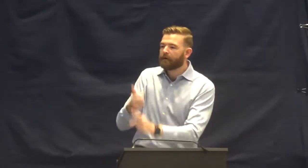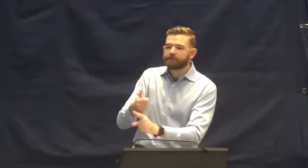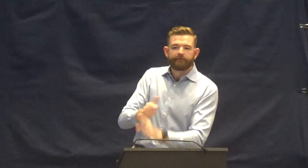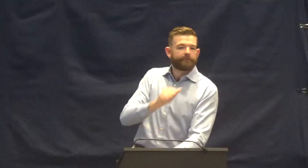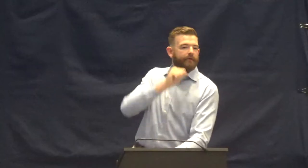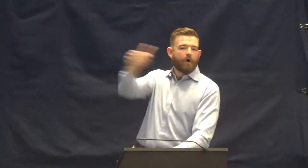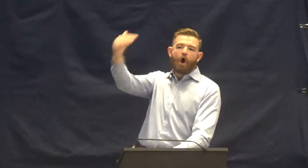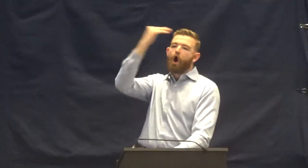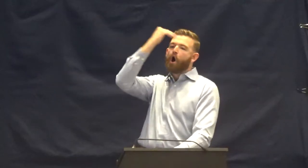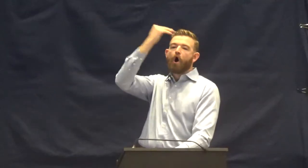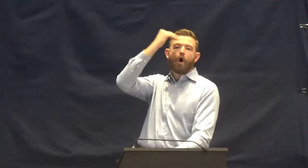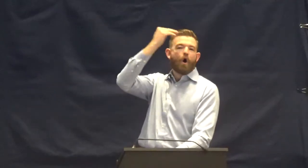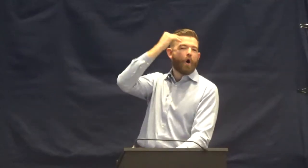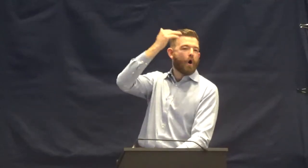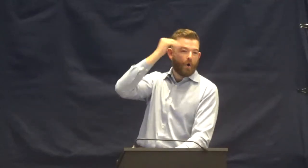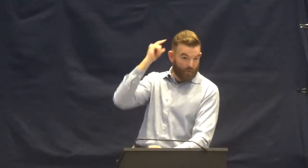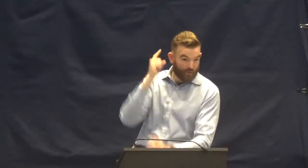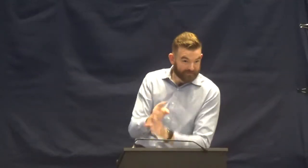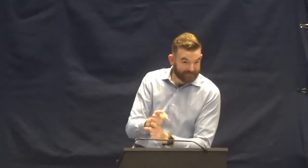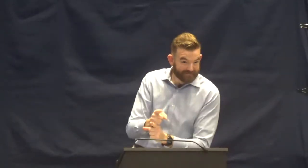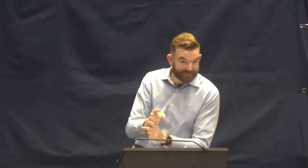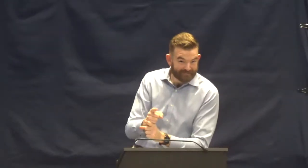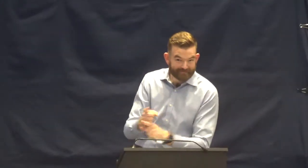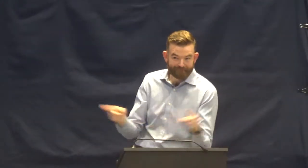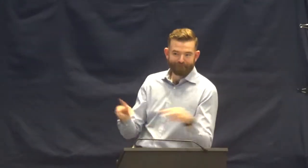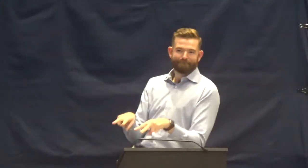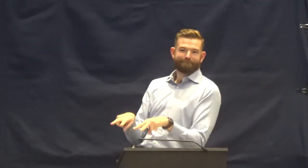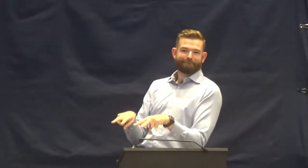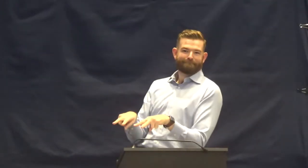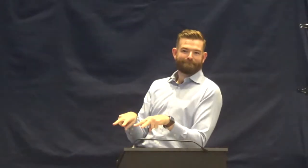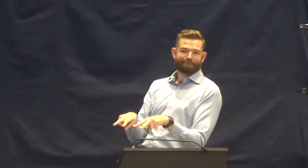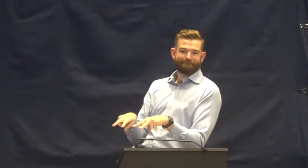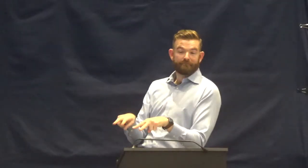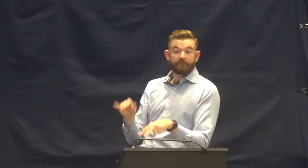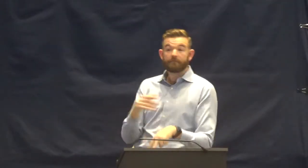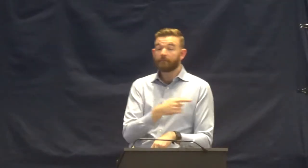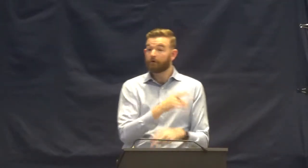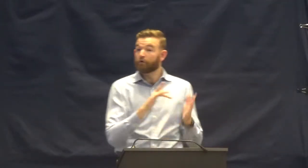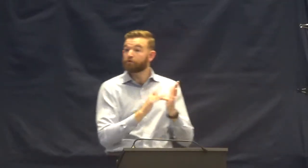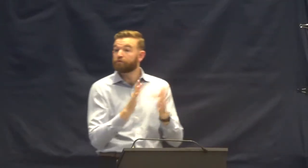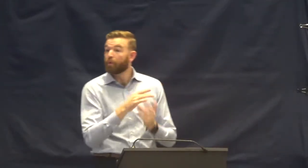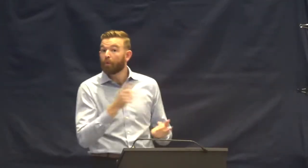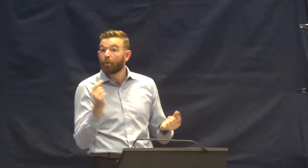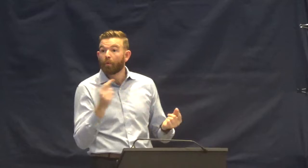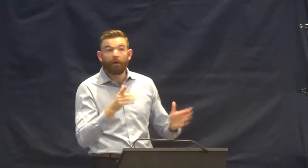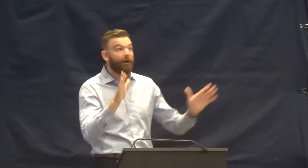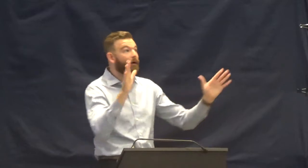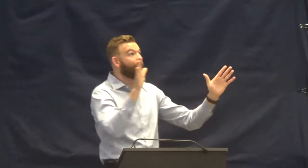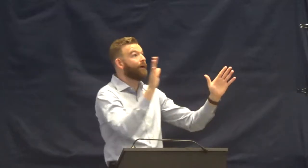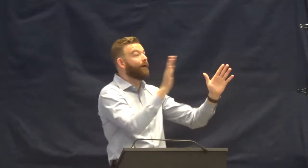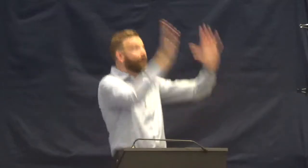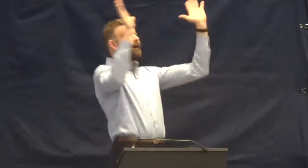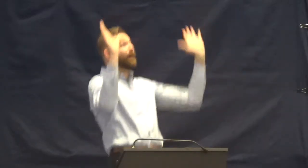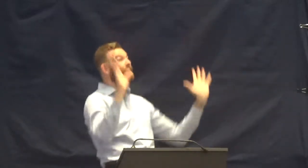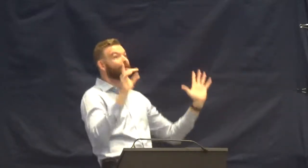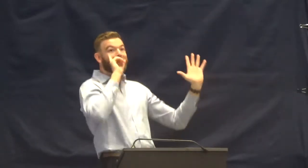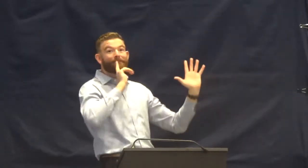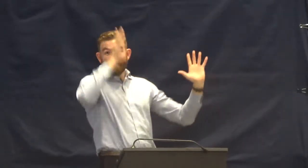do not have freedom of expression. They know that they're inwardly lonely. Y'all know that. So what Jesus would